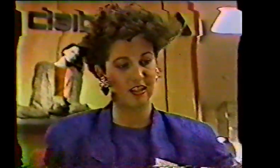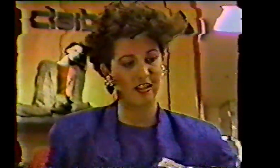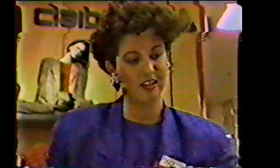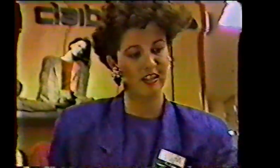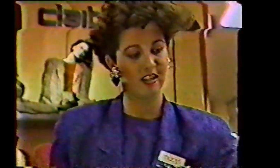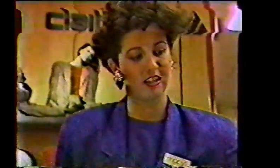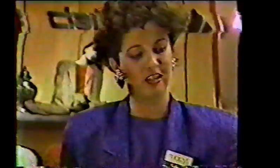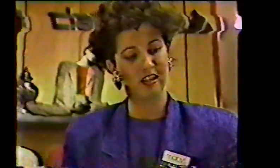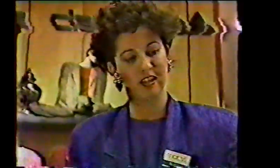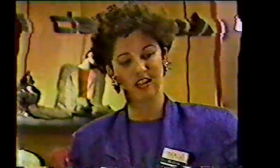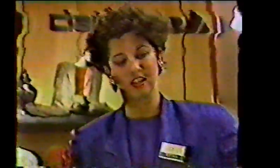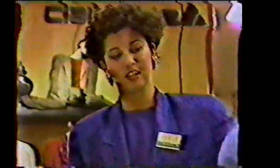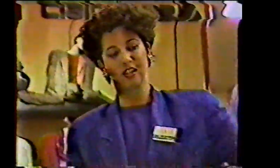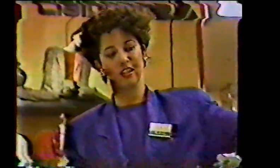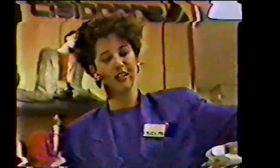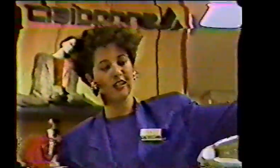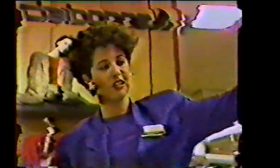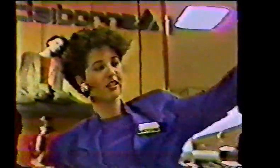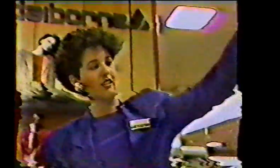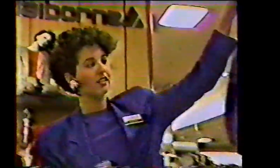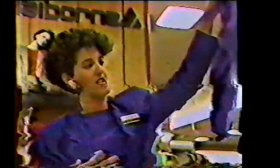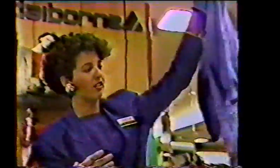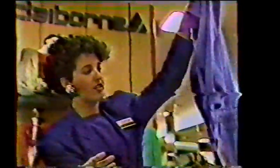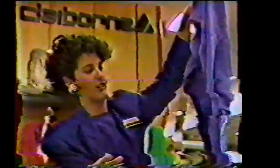Nancy's previous shopping trips have always required a human interpreter.